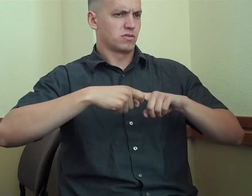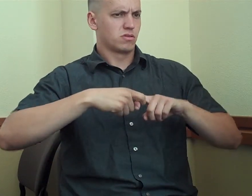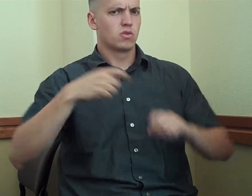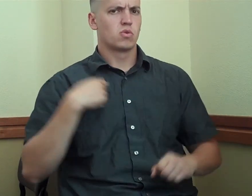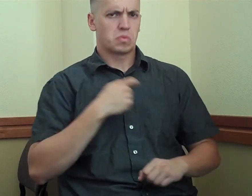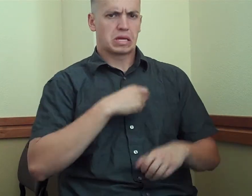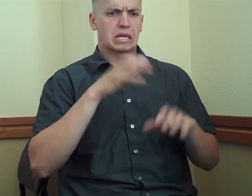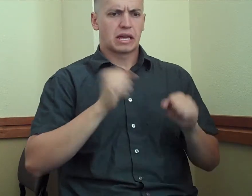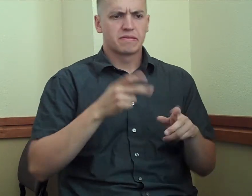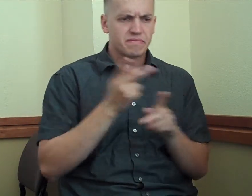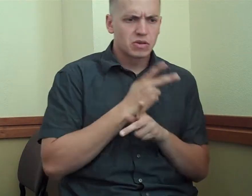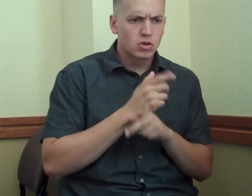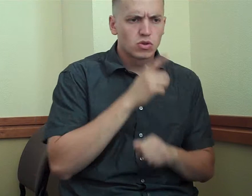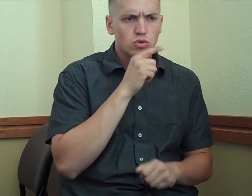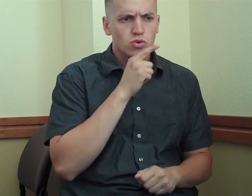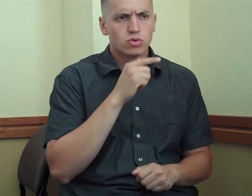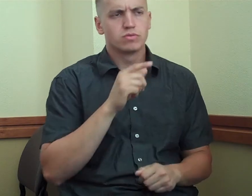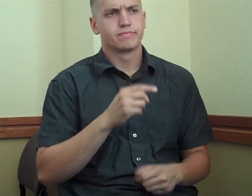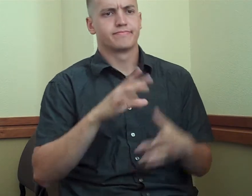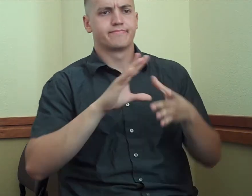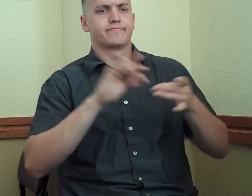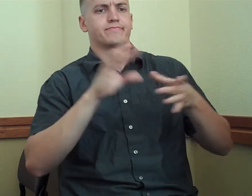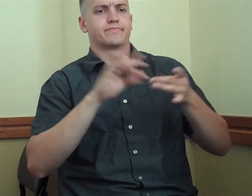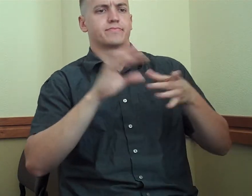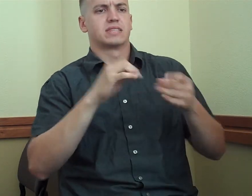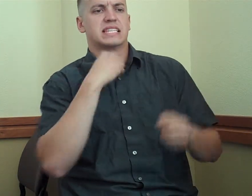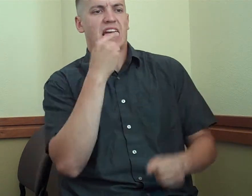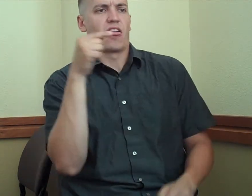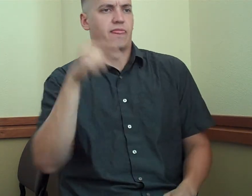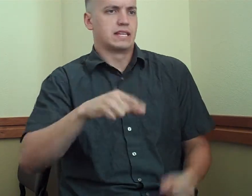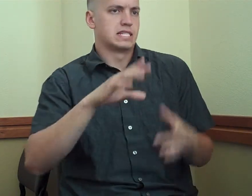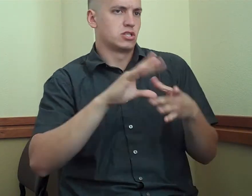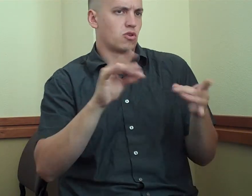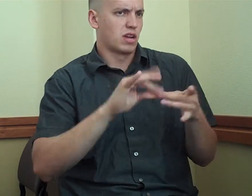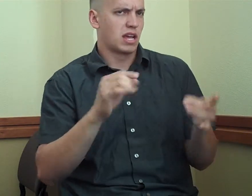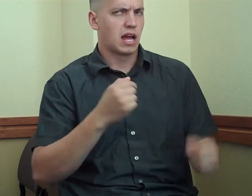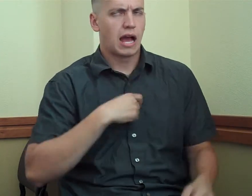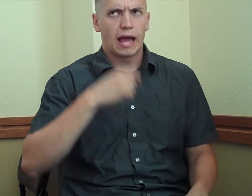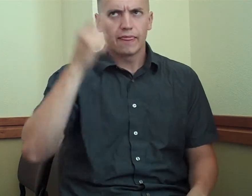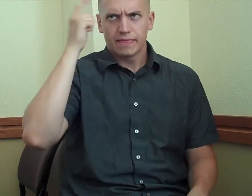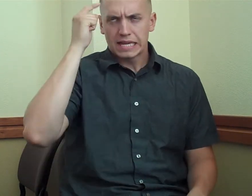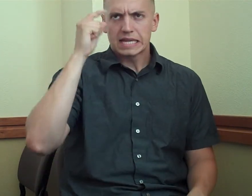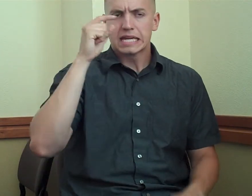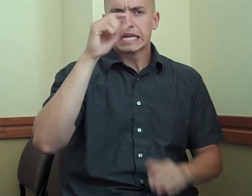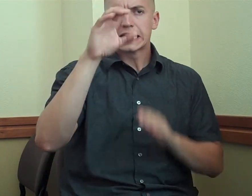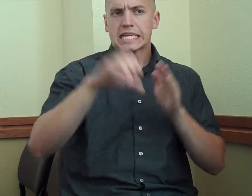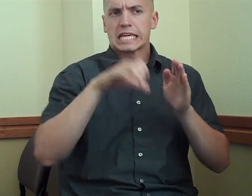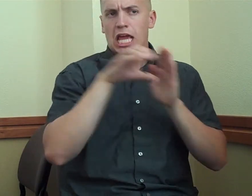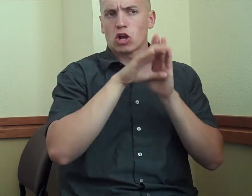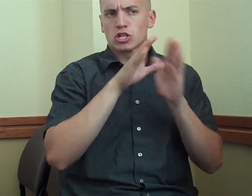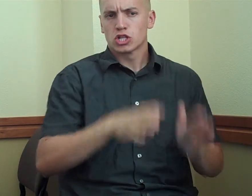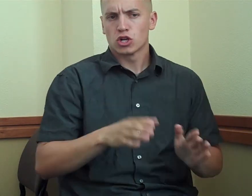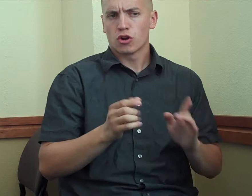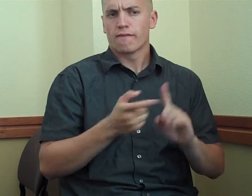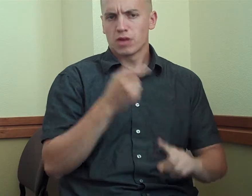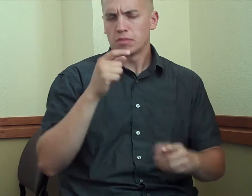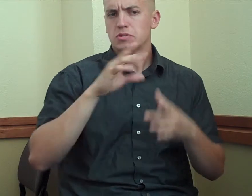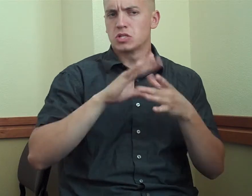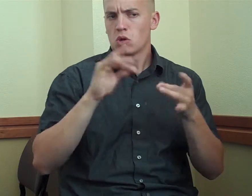notice that I'm thinking it's one of the characters in the book that's telling the story, because I hear her saying, I know.